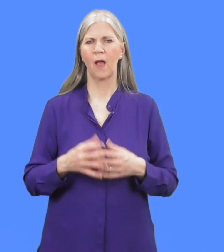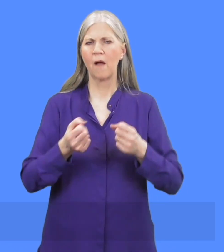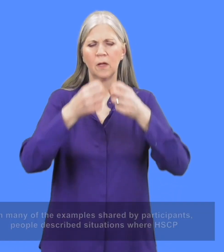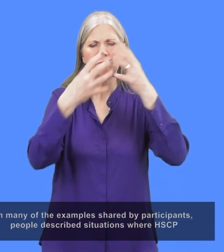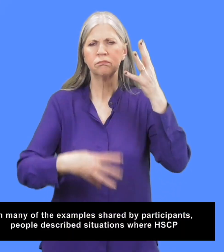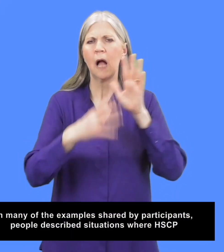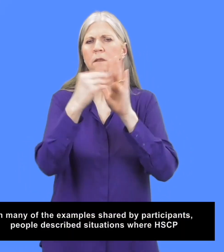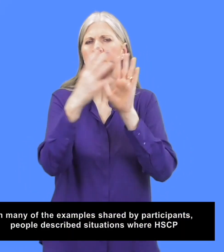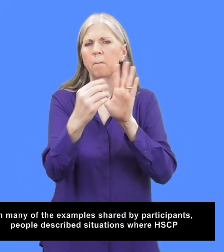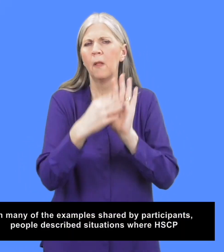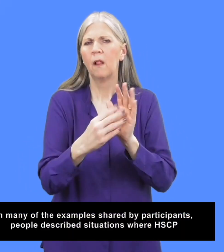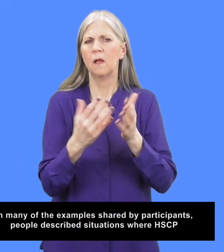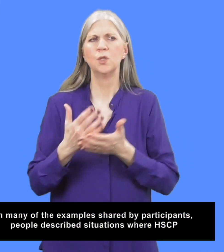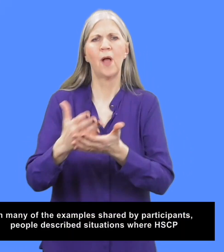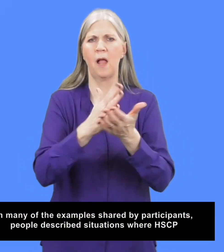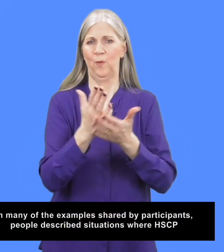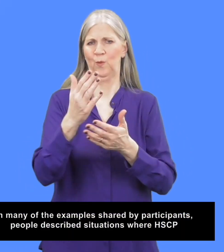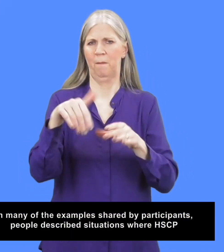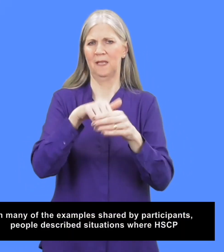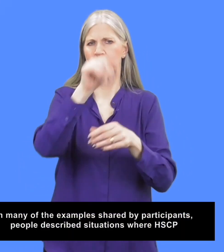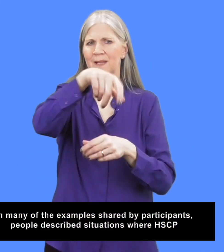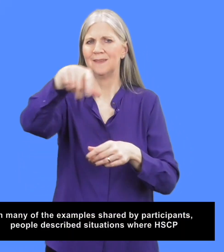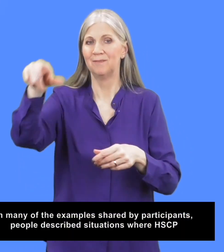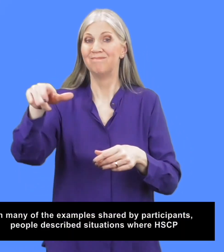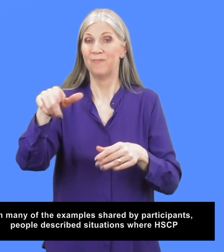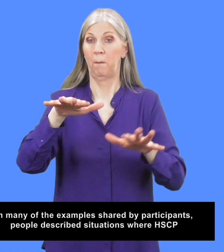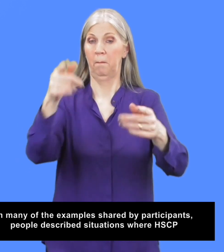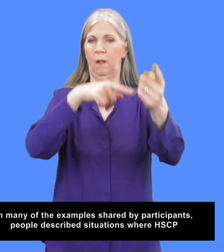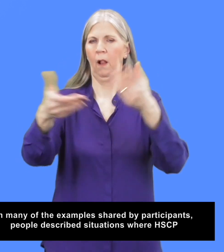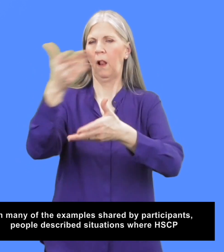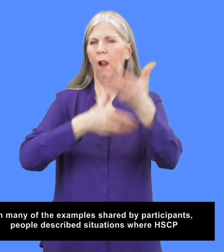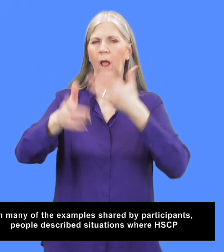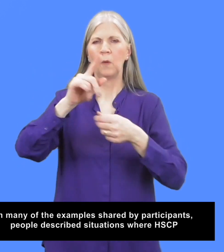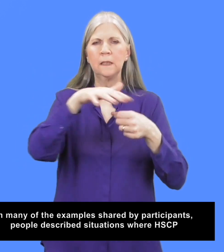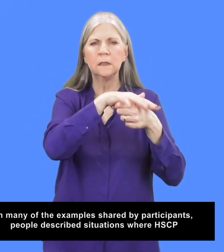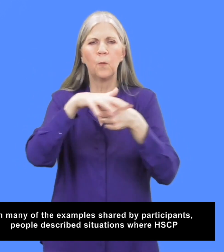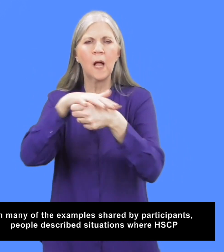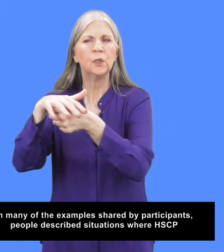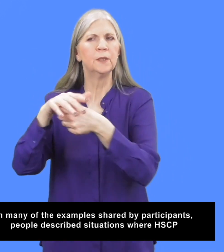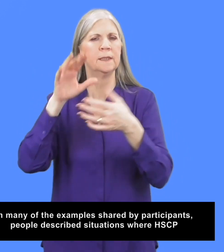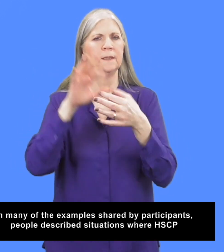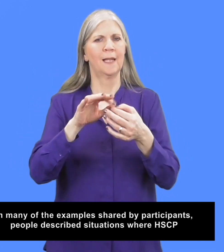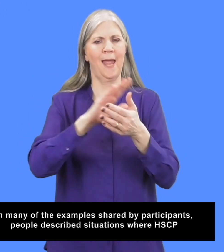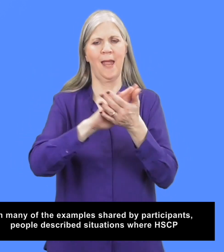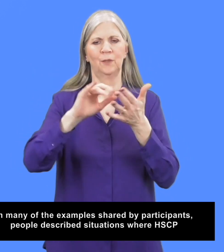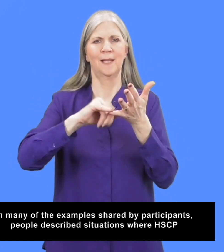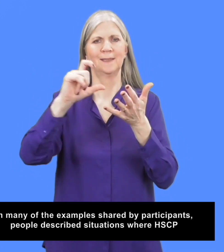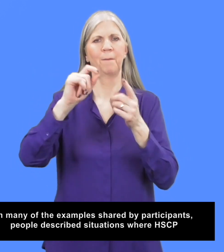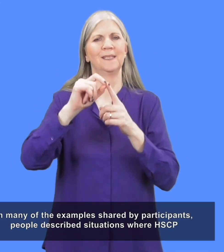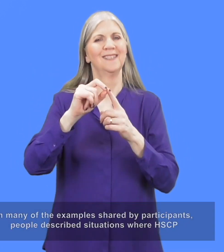In many of the examples shared by participants, people described situations where HSCP and local